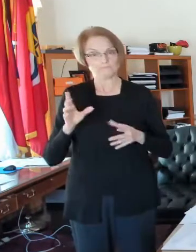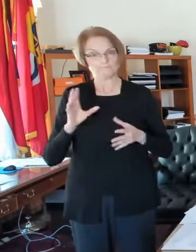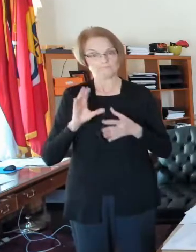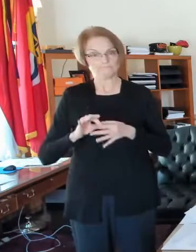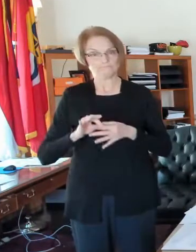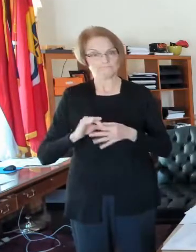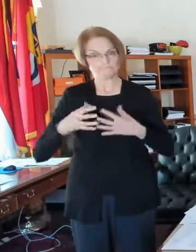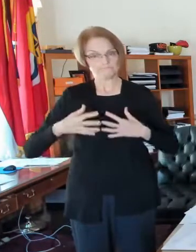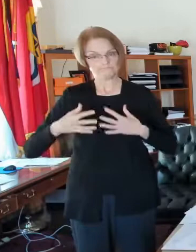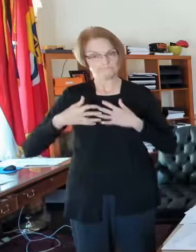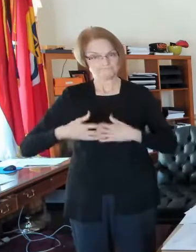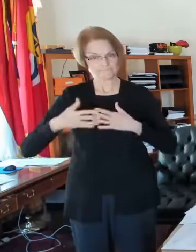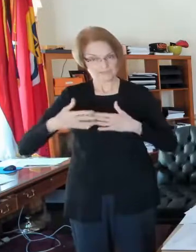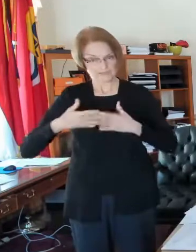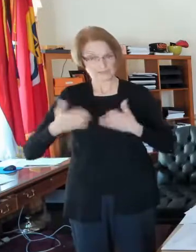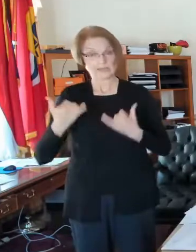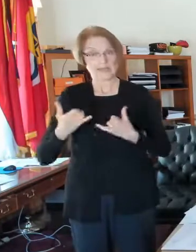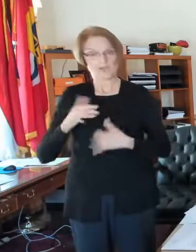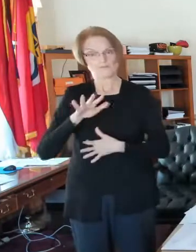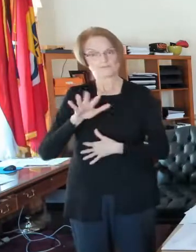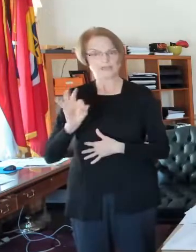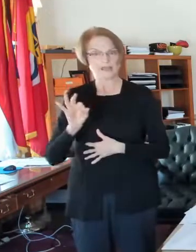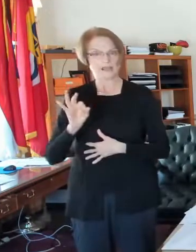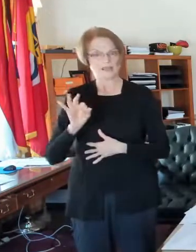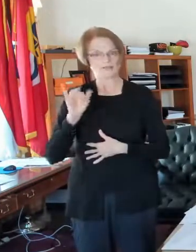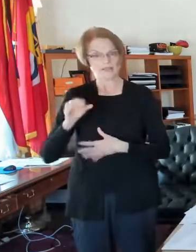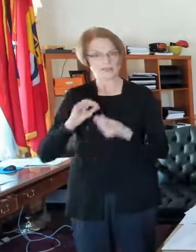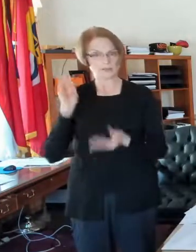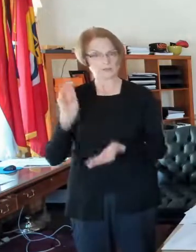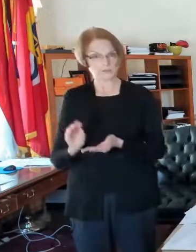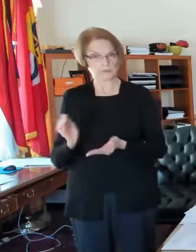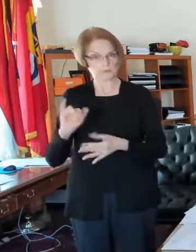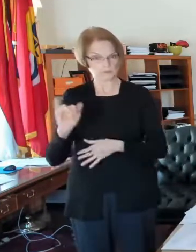ventilators, and now we have 59. So